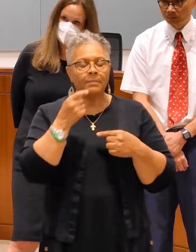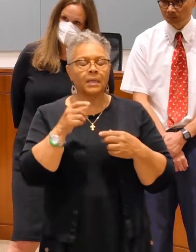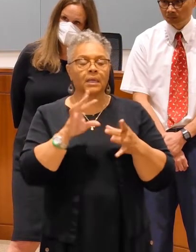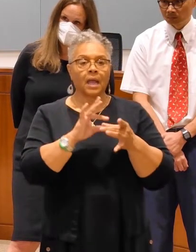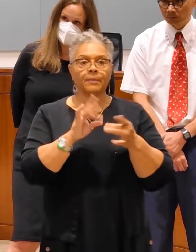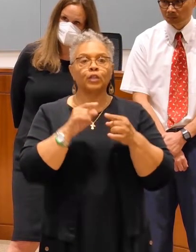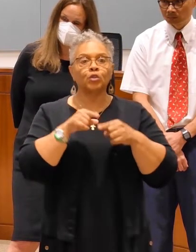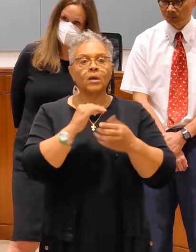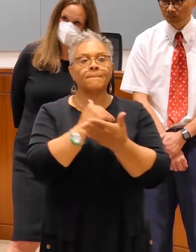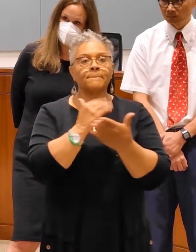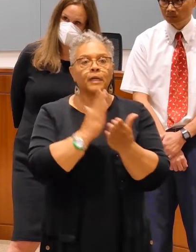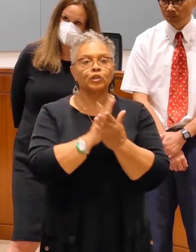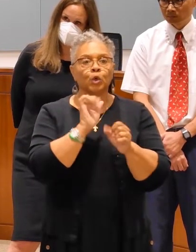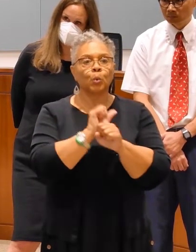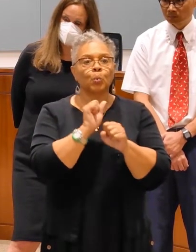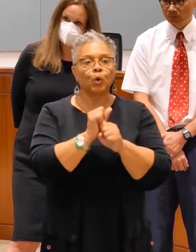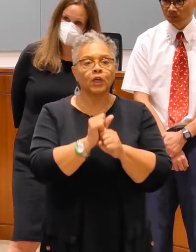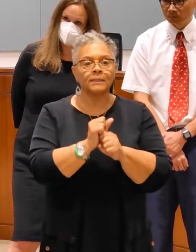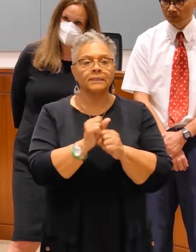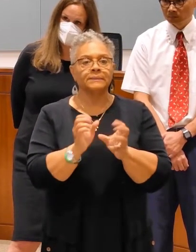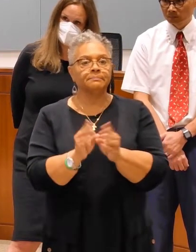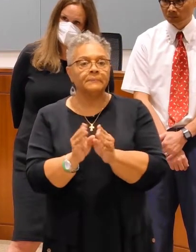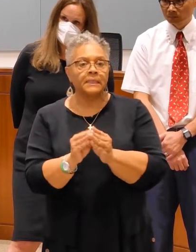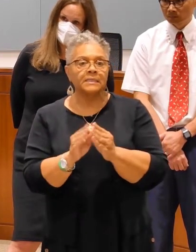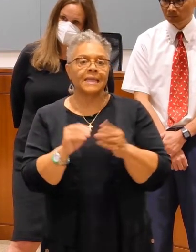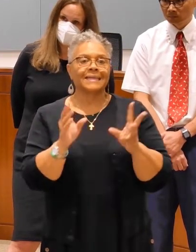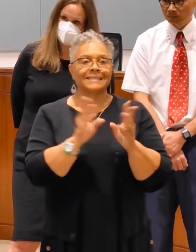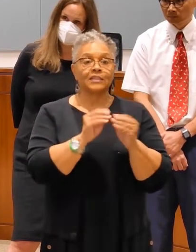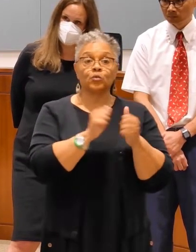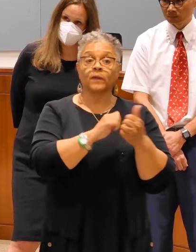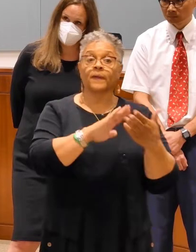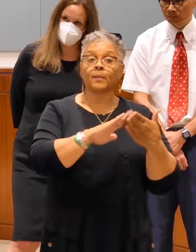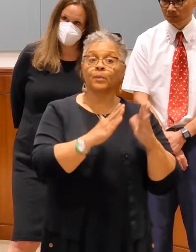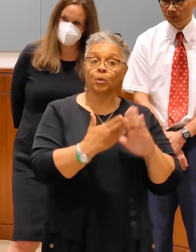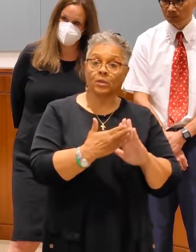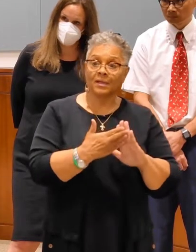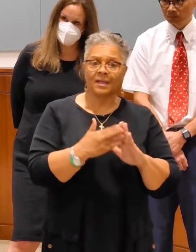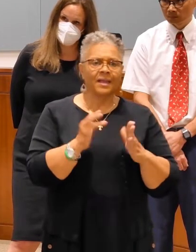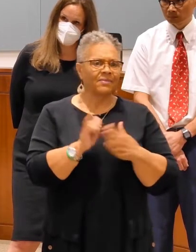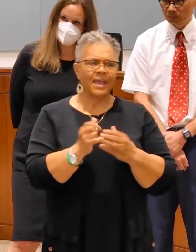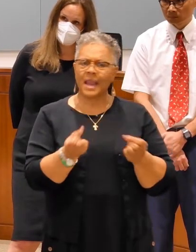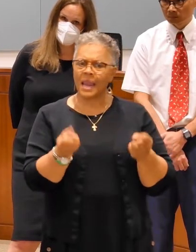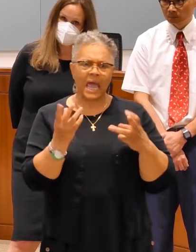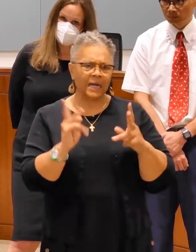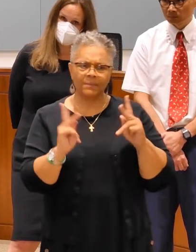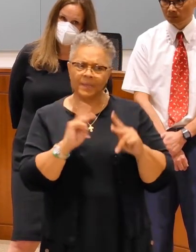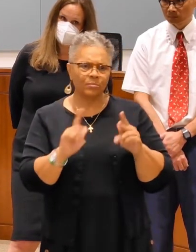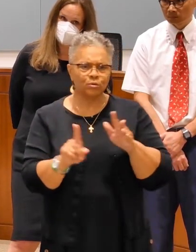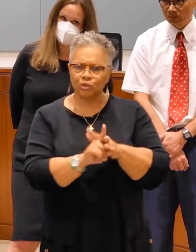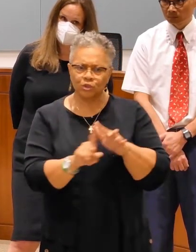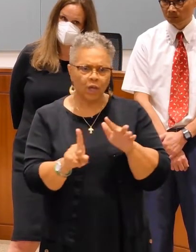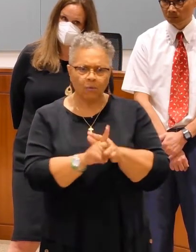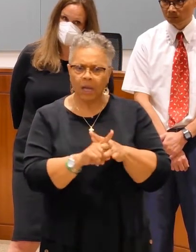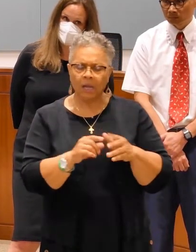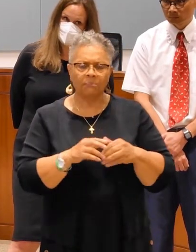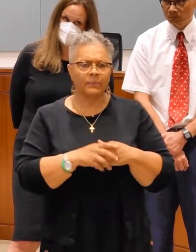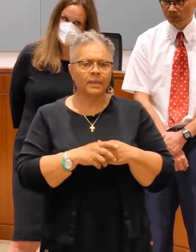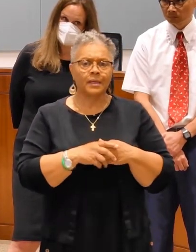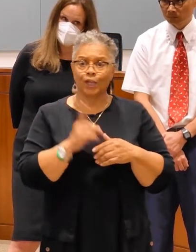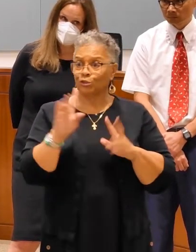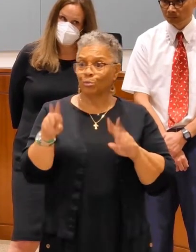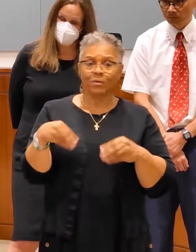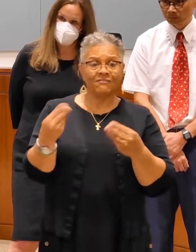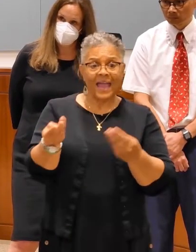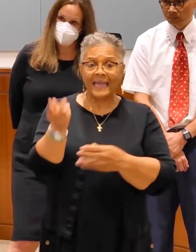work sessions and our sessions with our community that not a lot of individuals show up to